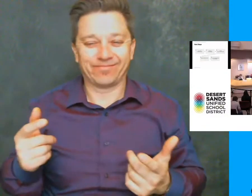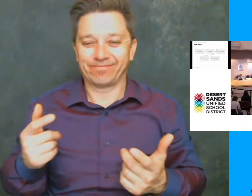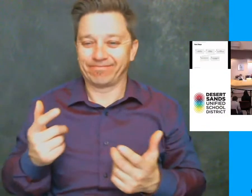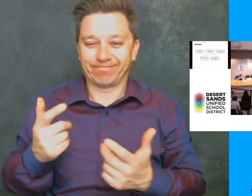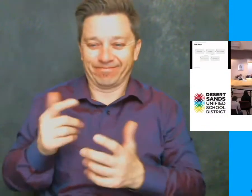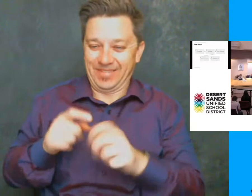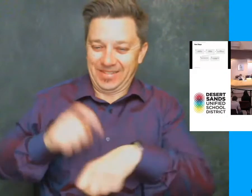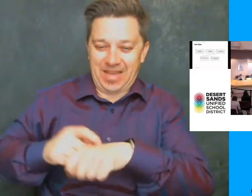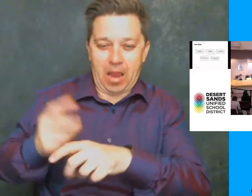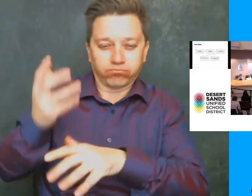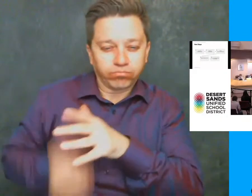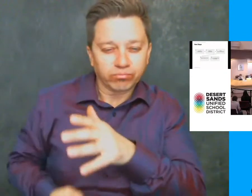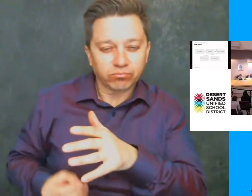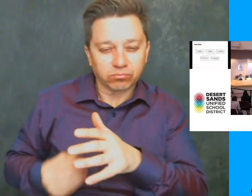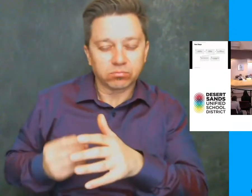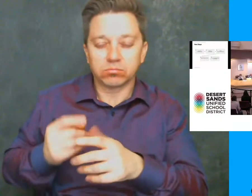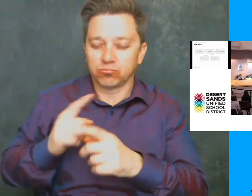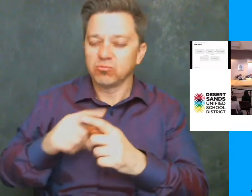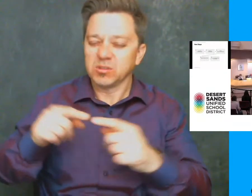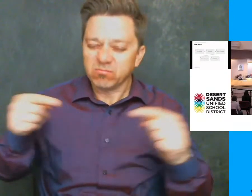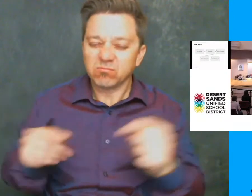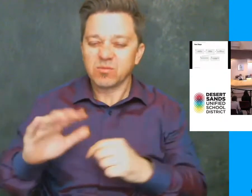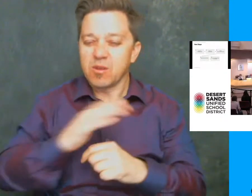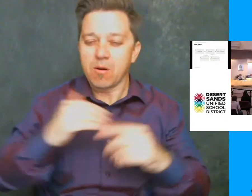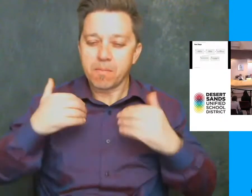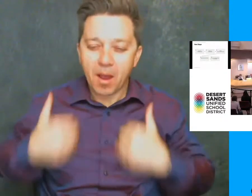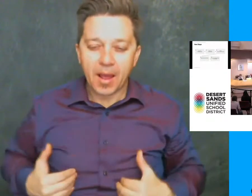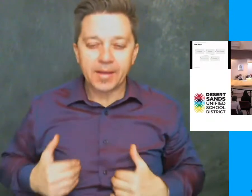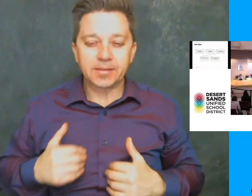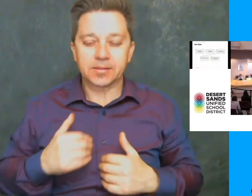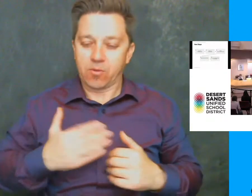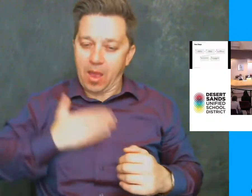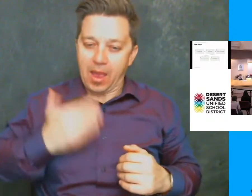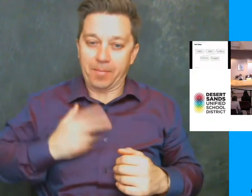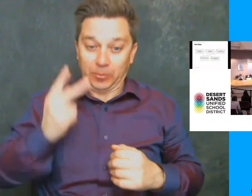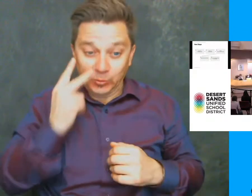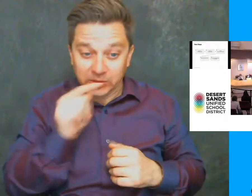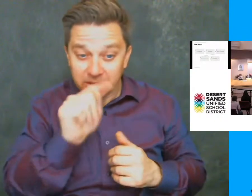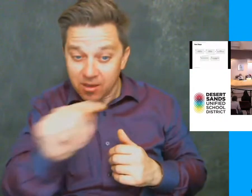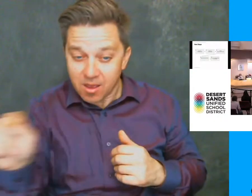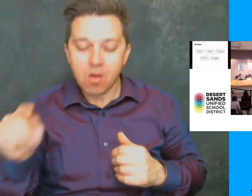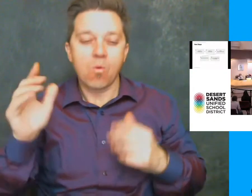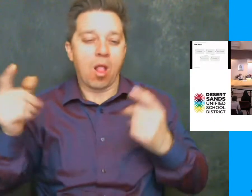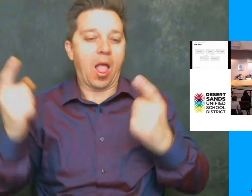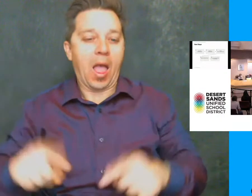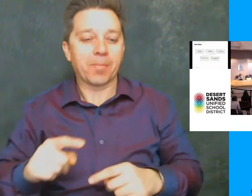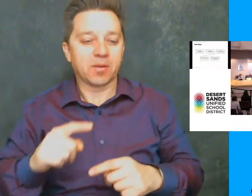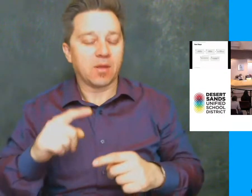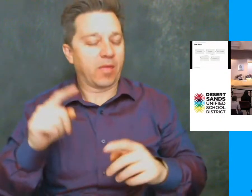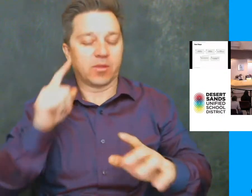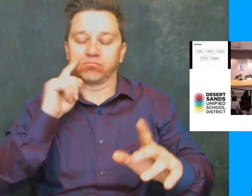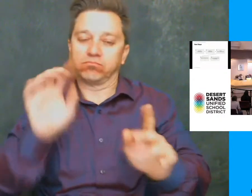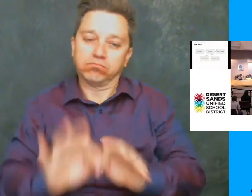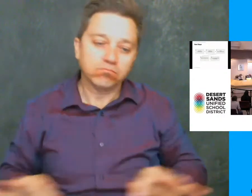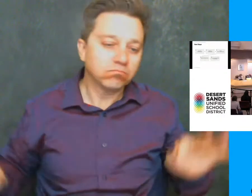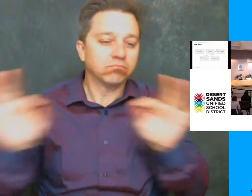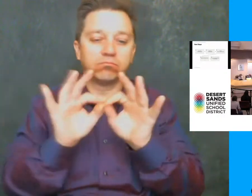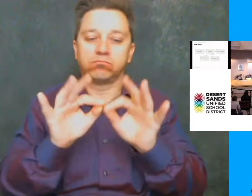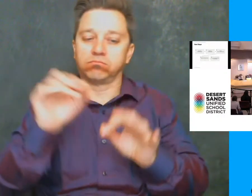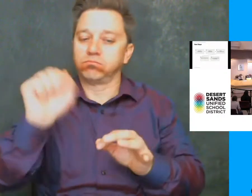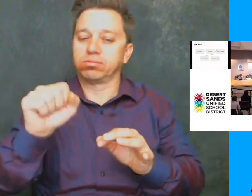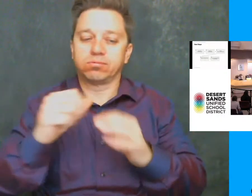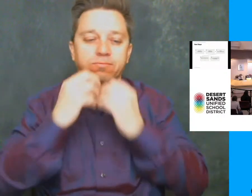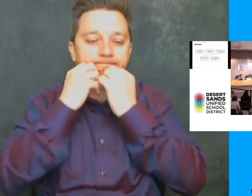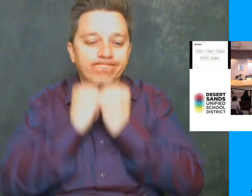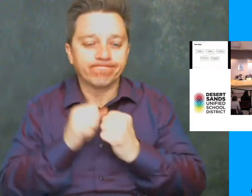lot on their bodies. So I am so happy to see that these things are going to be done. And I think they're just vital. I was, you talk about